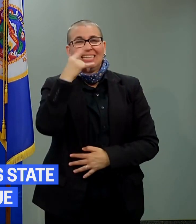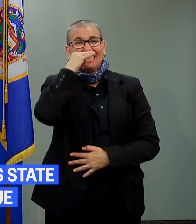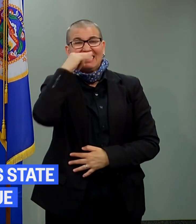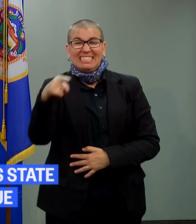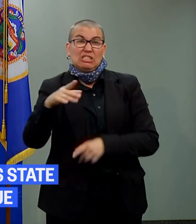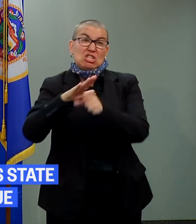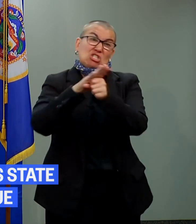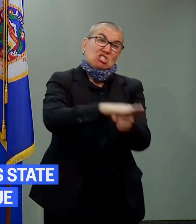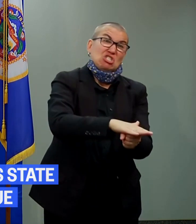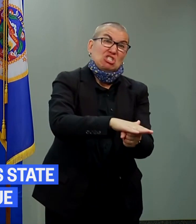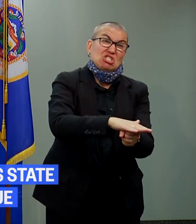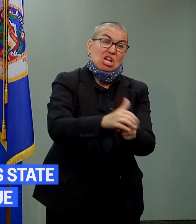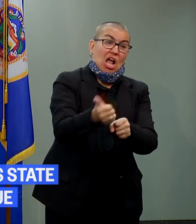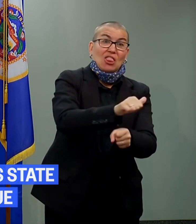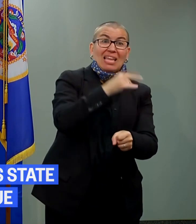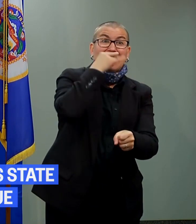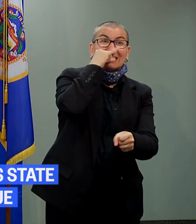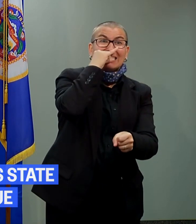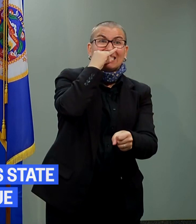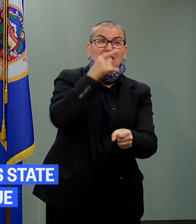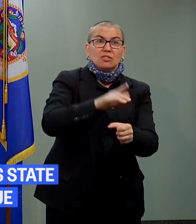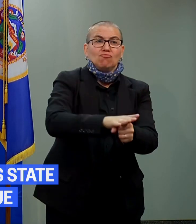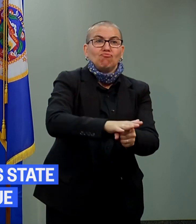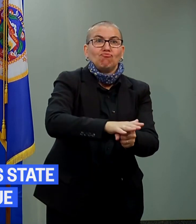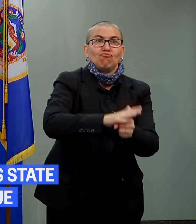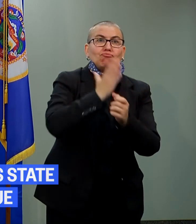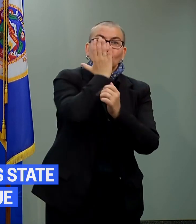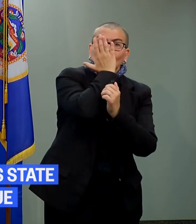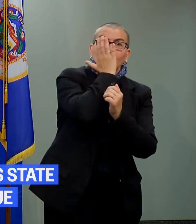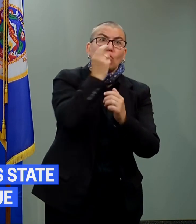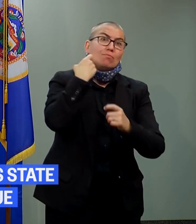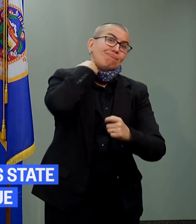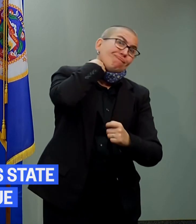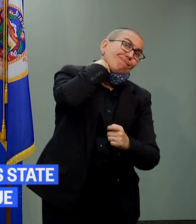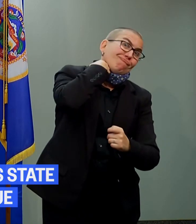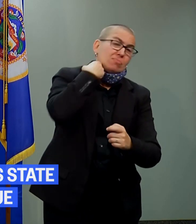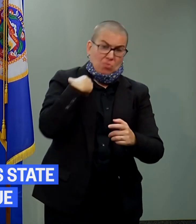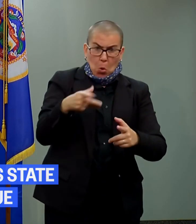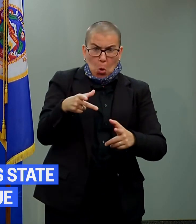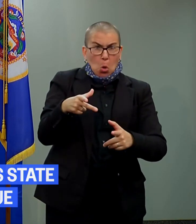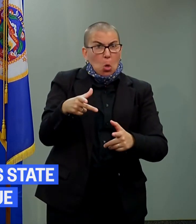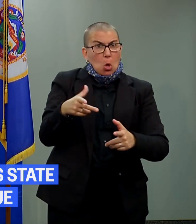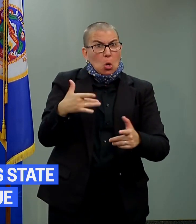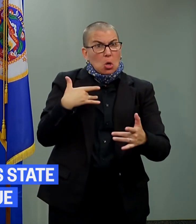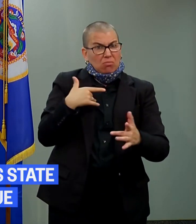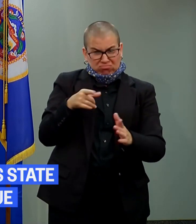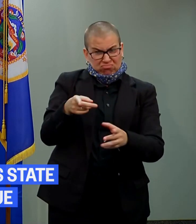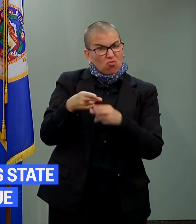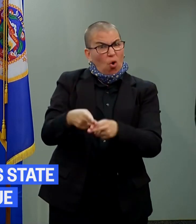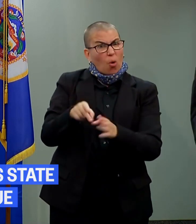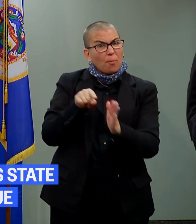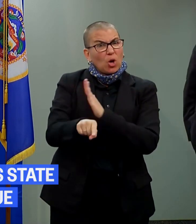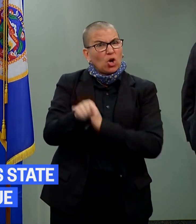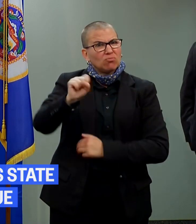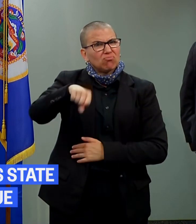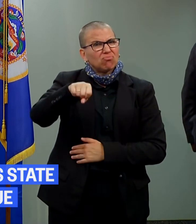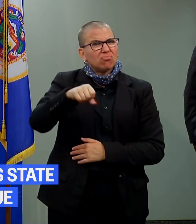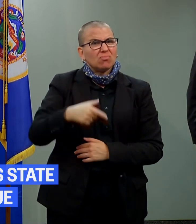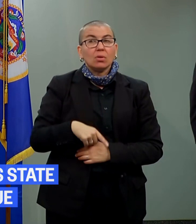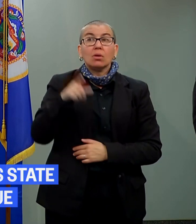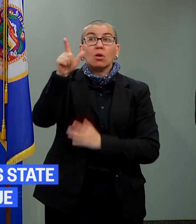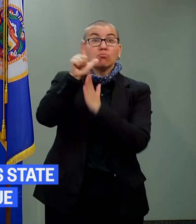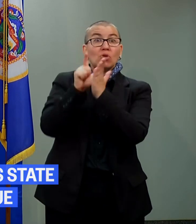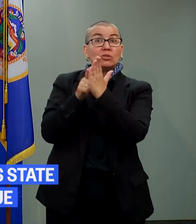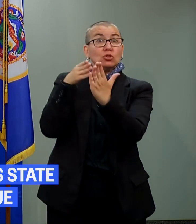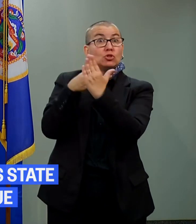I do worry about that. I need to be cautious about that. It goes back to the question about the special prosecutor. Law is